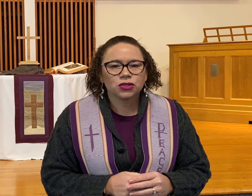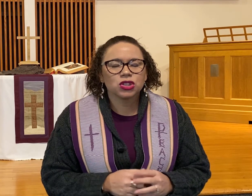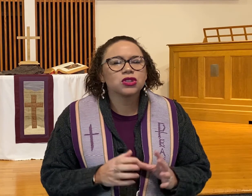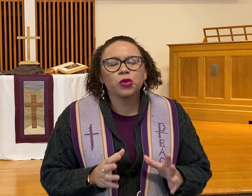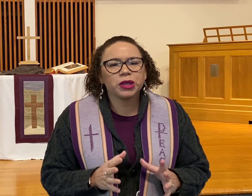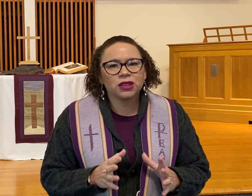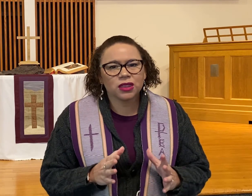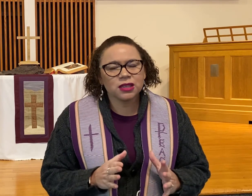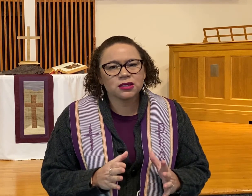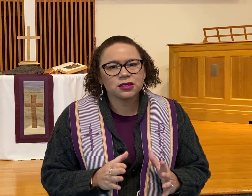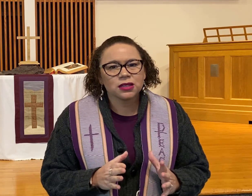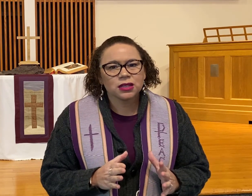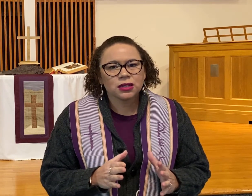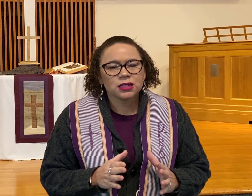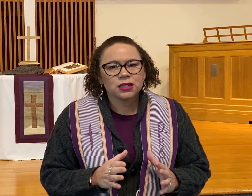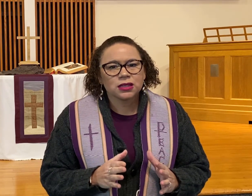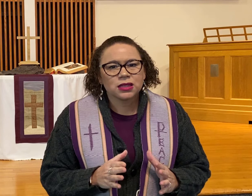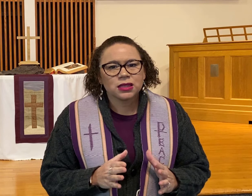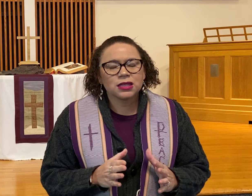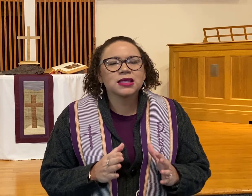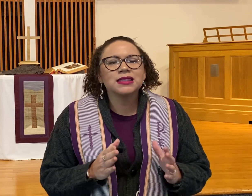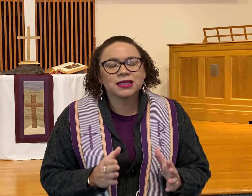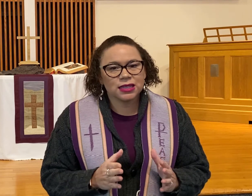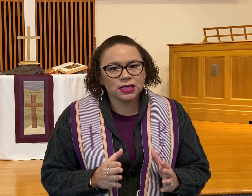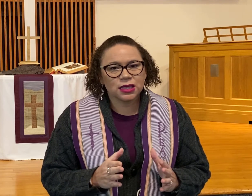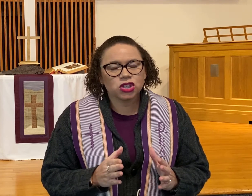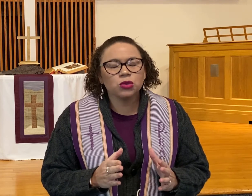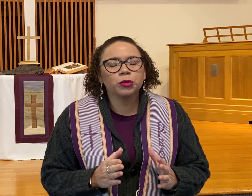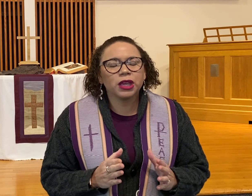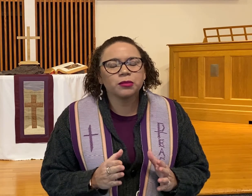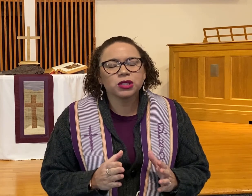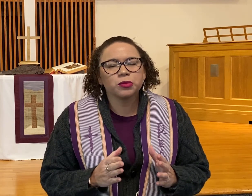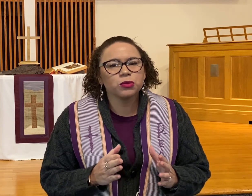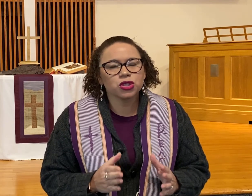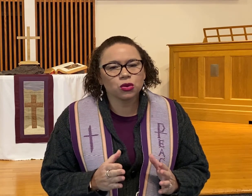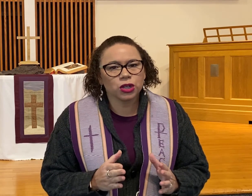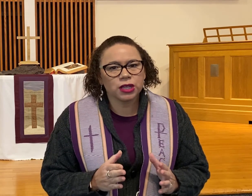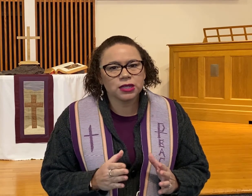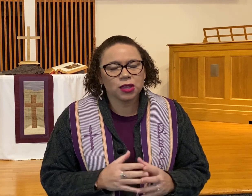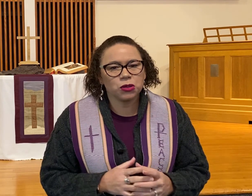She's hoping that this instant, that she will be able to be restored into community.